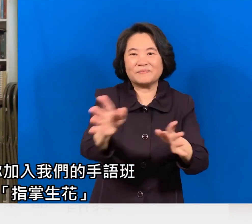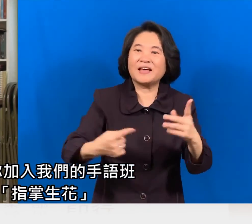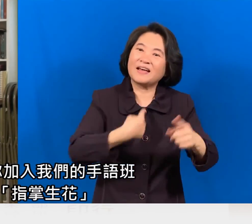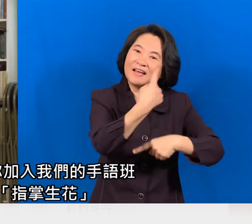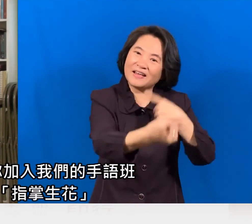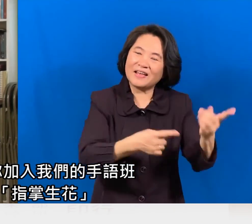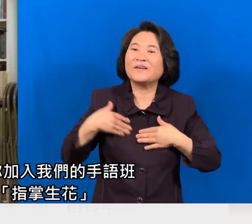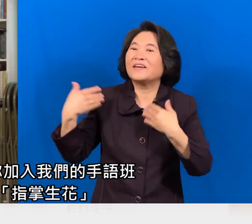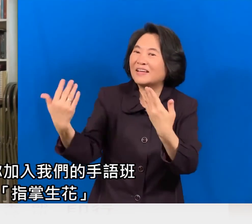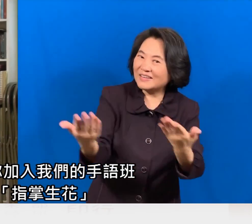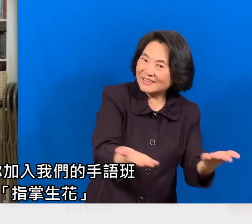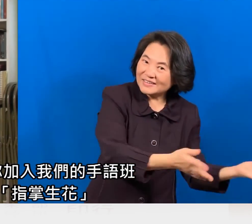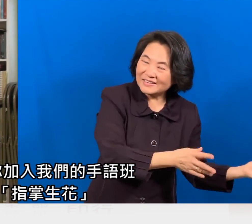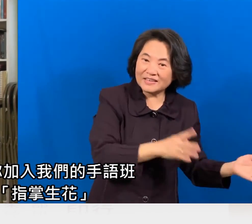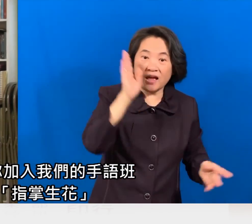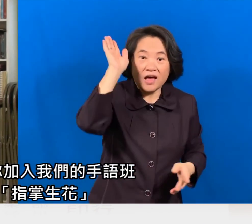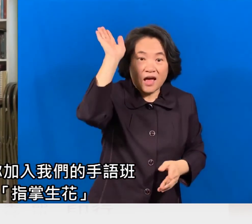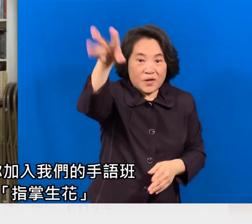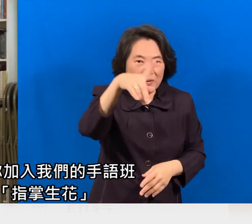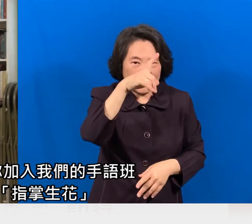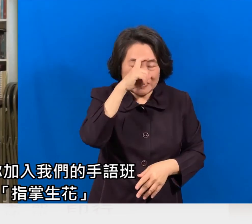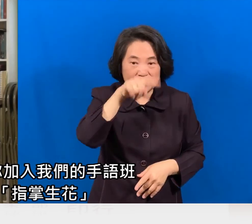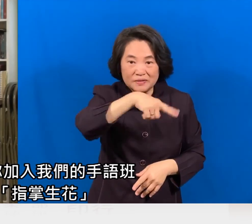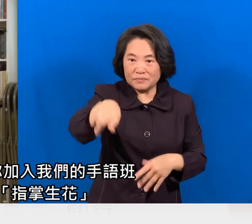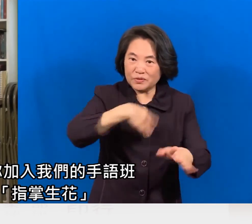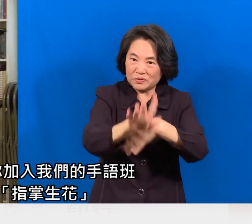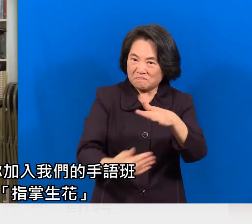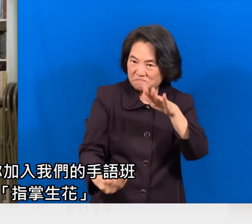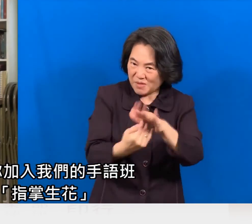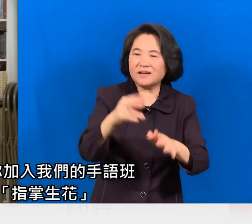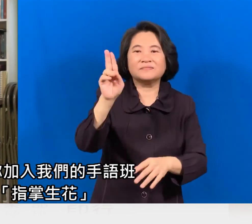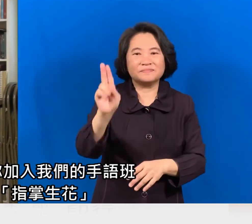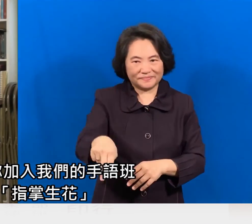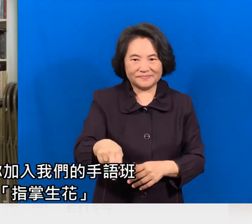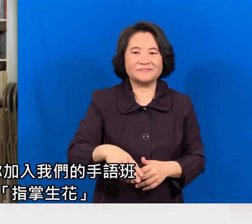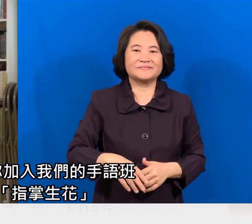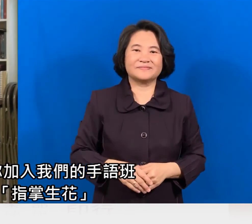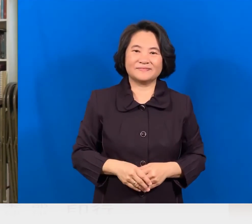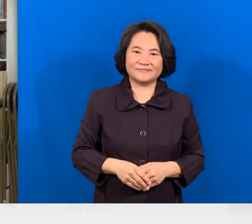warm welcome to our sign language classes, and may your fingers blossom with flowers.